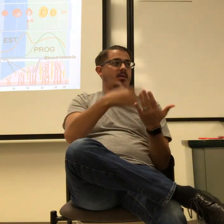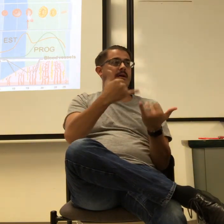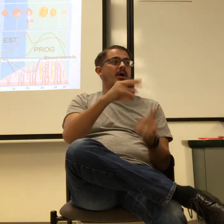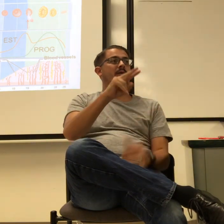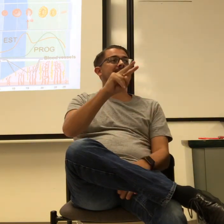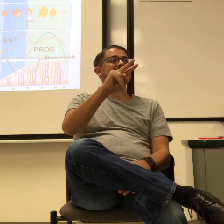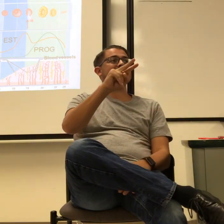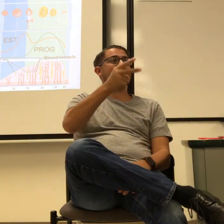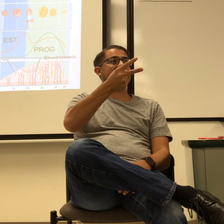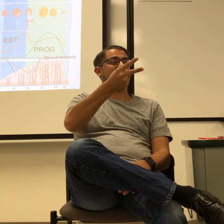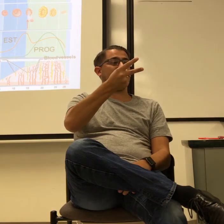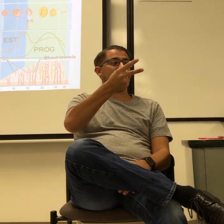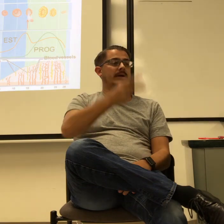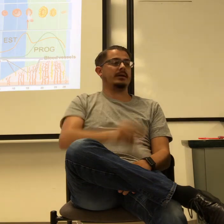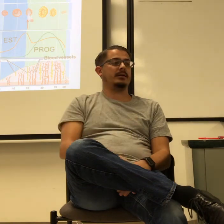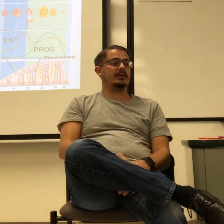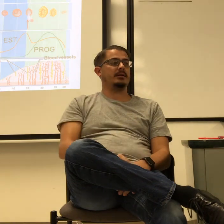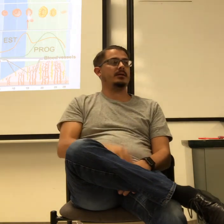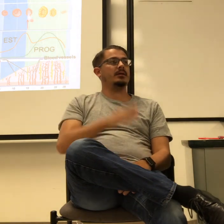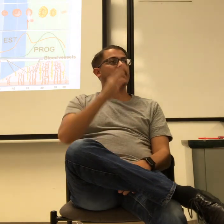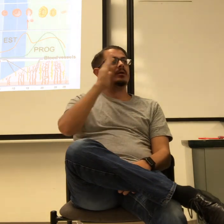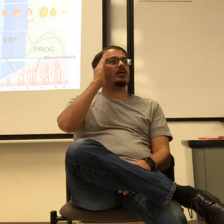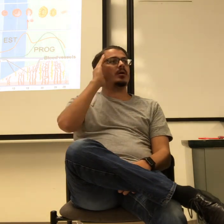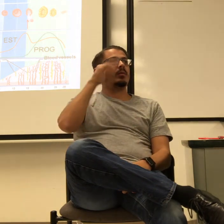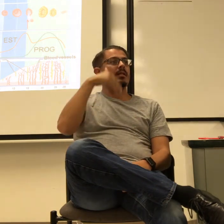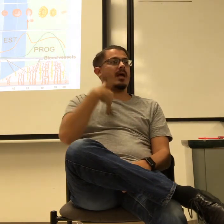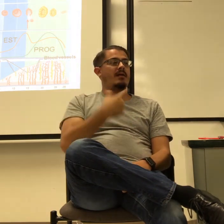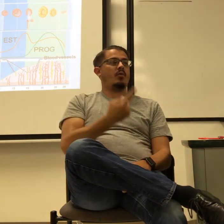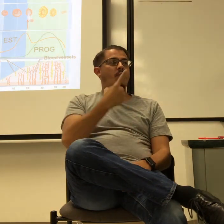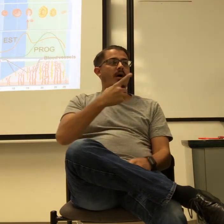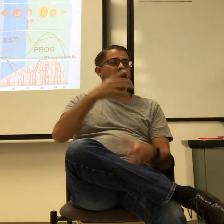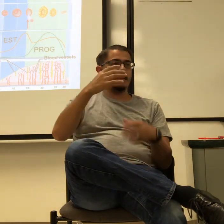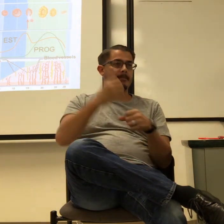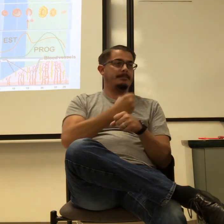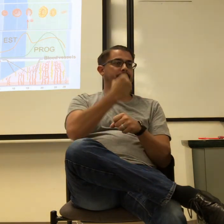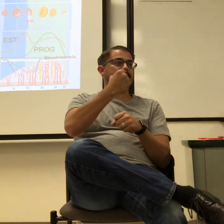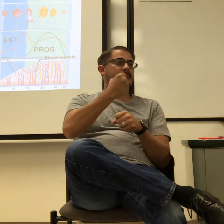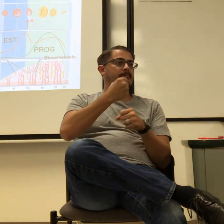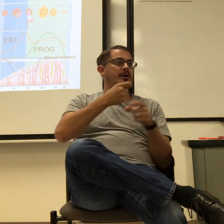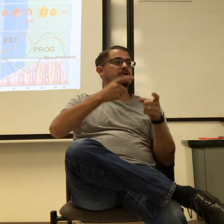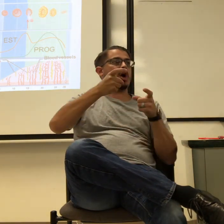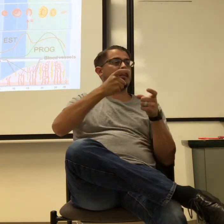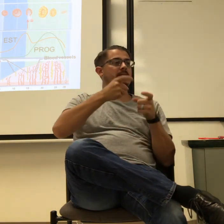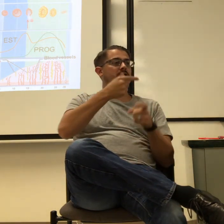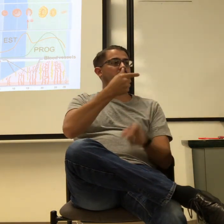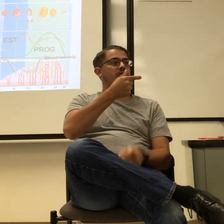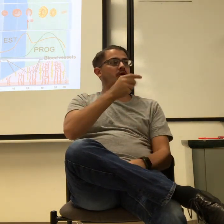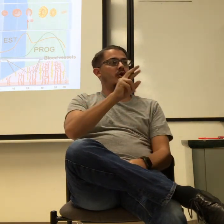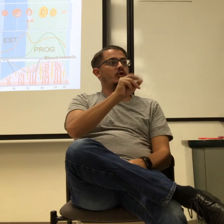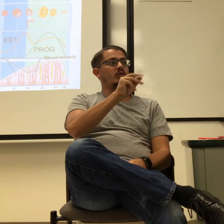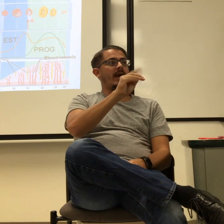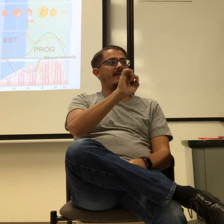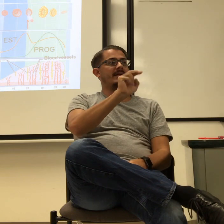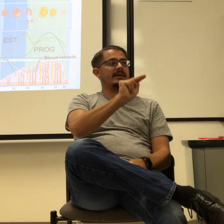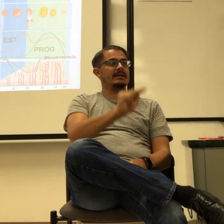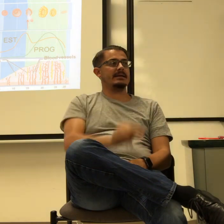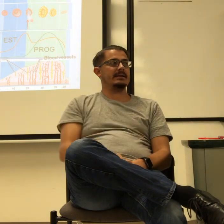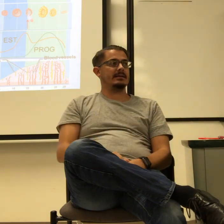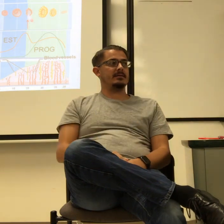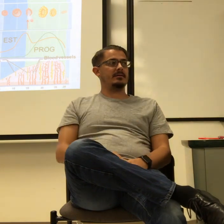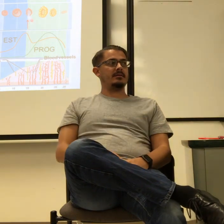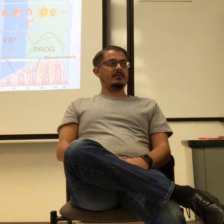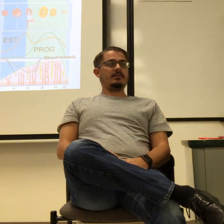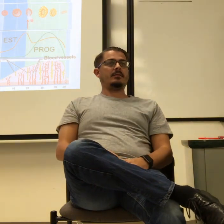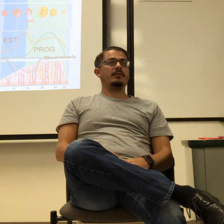secondary. We're going to get to 1 achieve dominance, you get to graphene. Look at that.